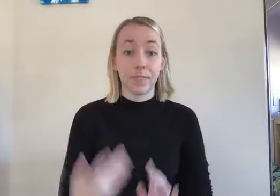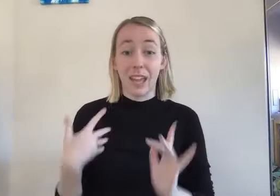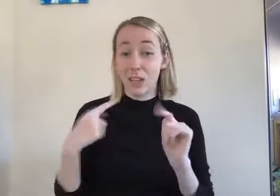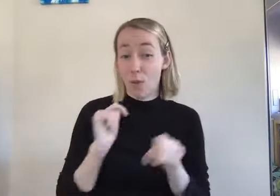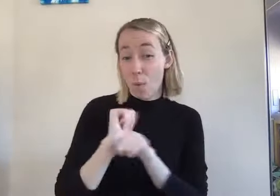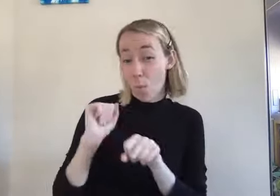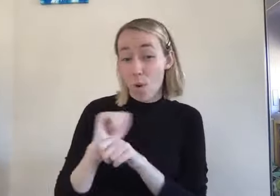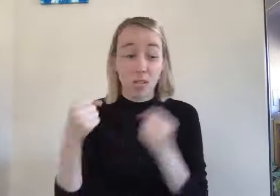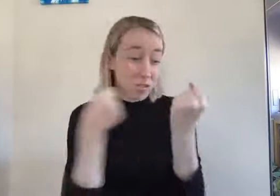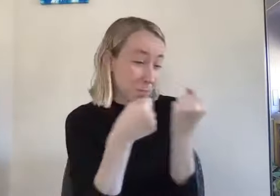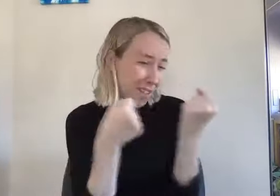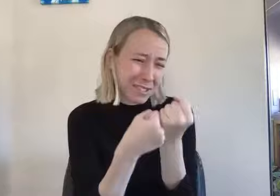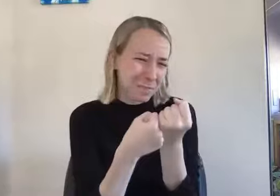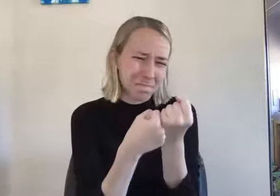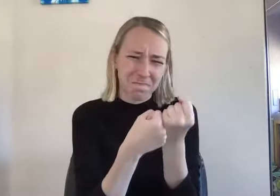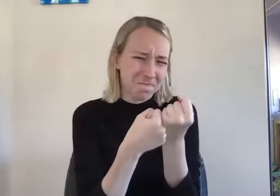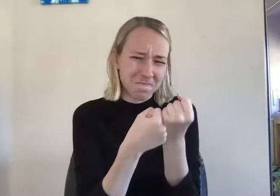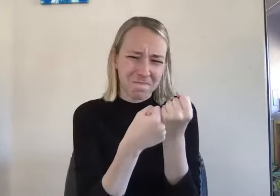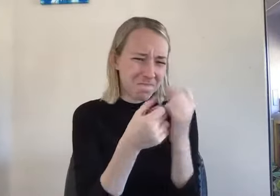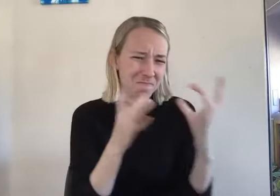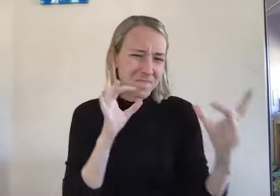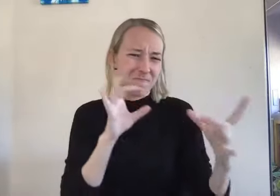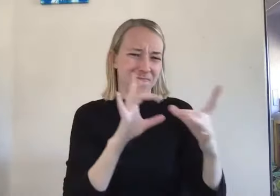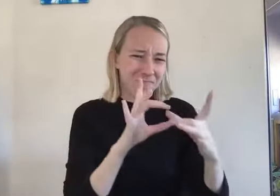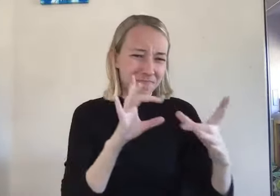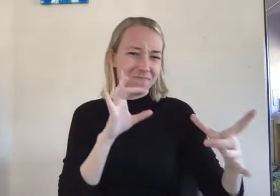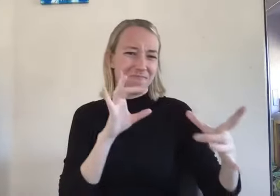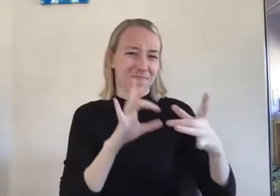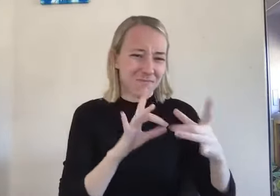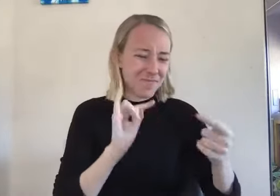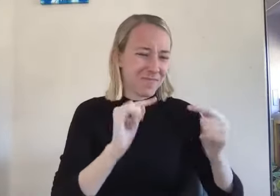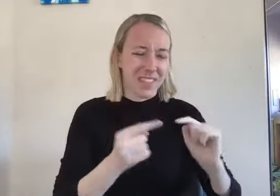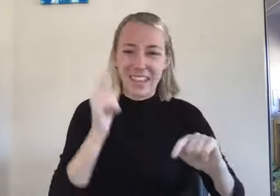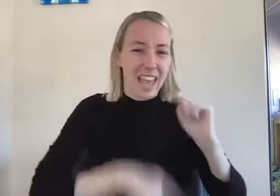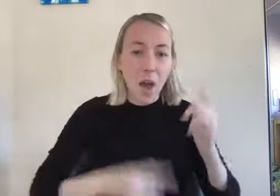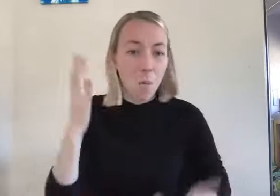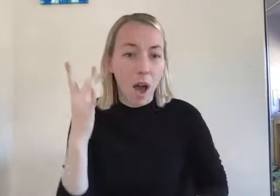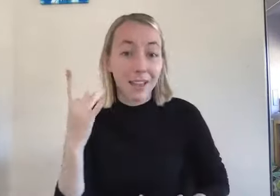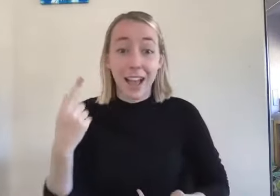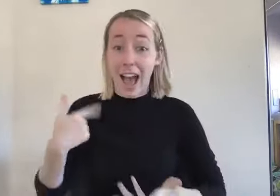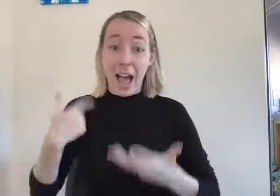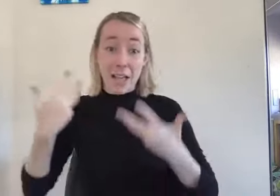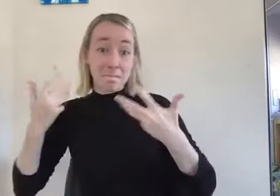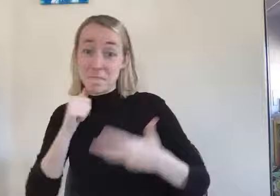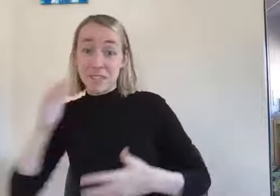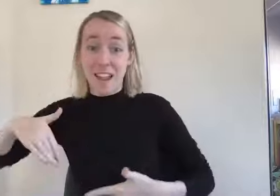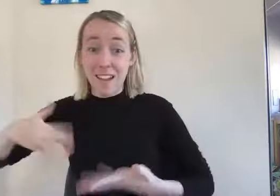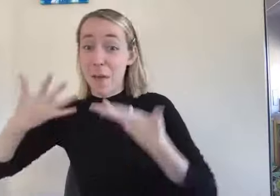I tried to work with guys, tried to sponsor guys, I couldn't really encourage them to make their amends because I hadn't finished all of mine. You see what I'm